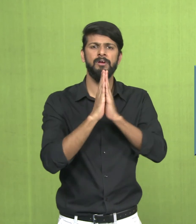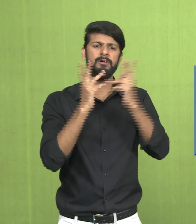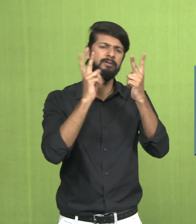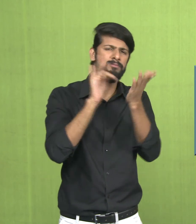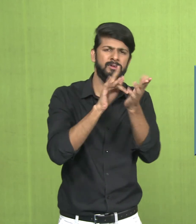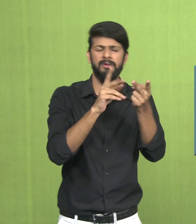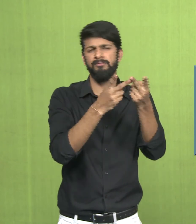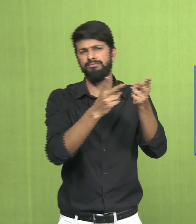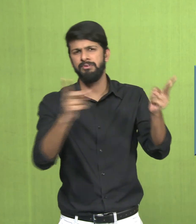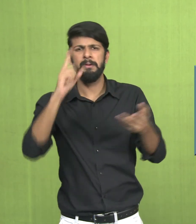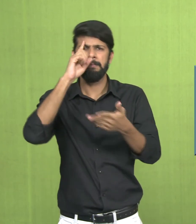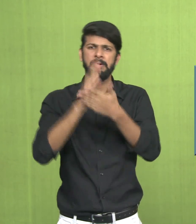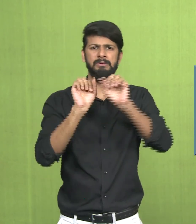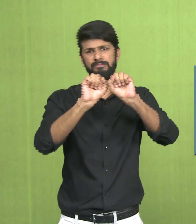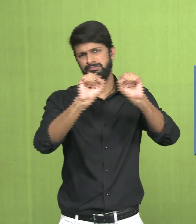The next word is priest.